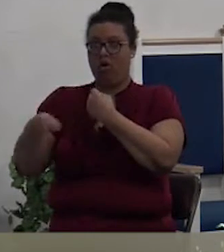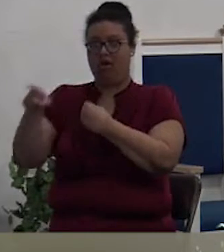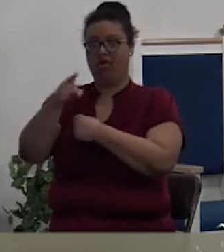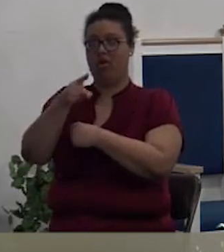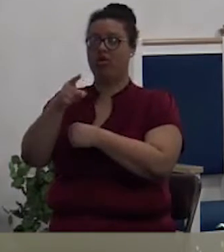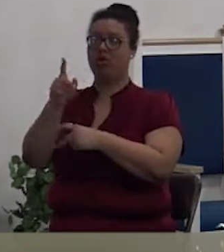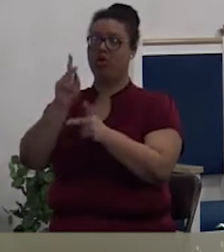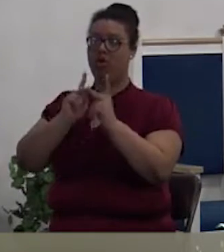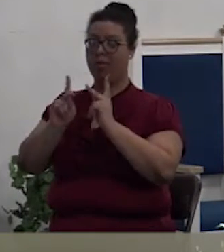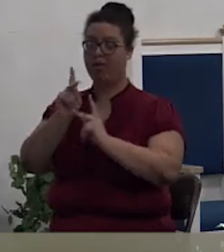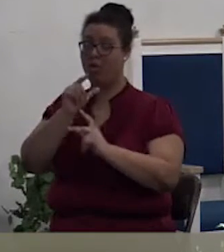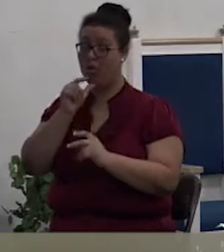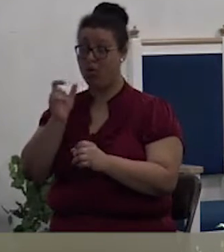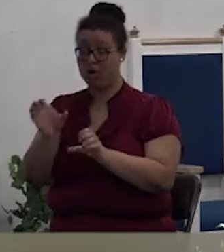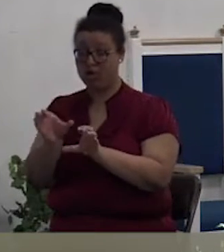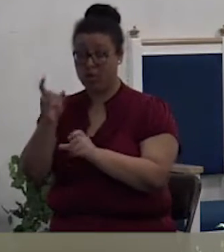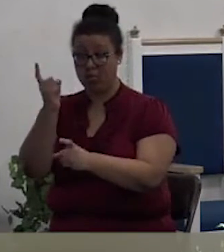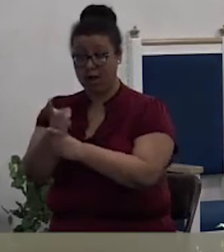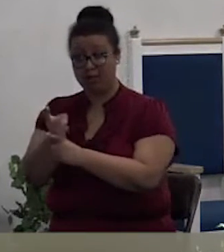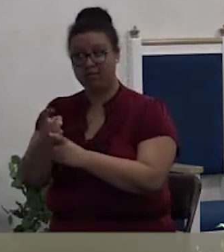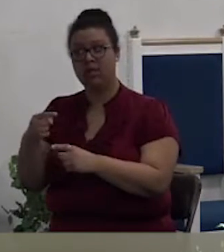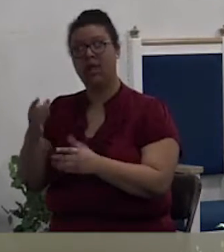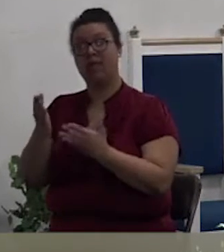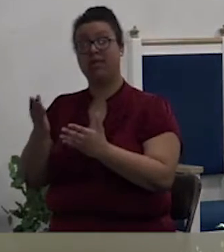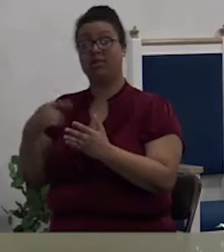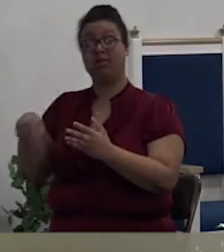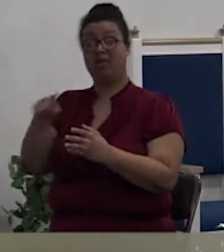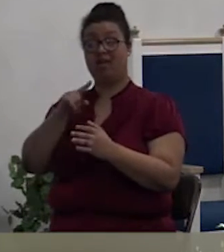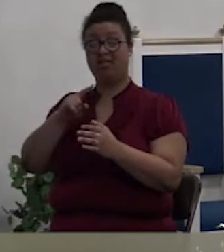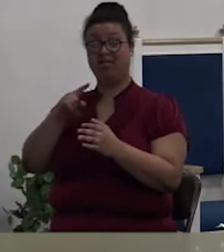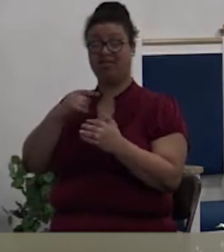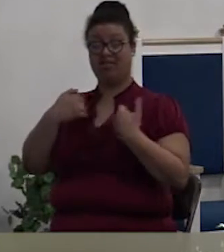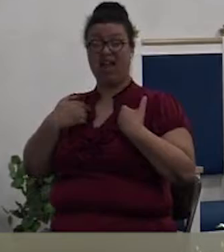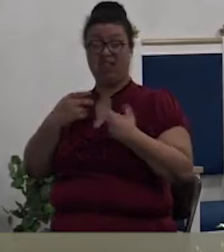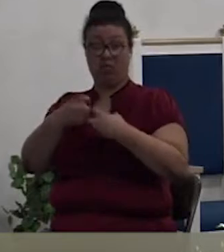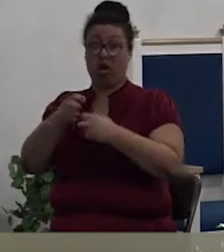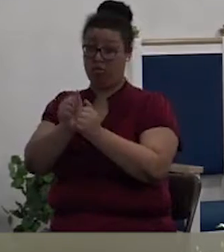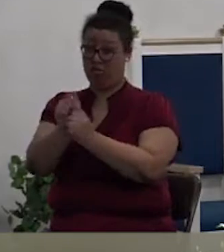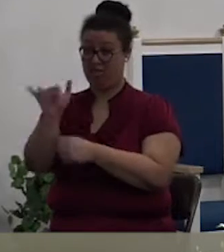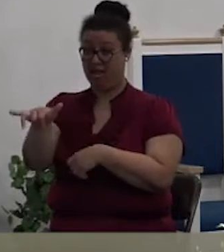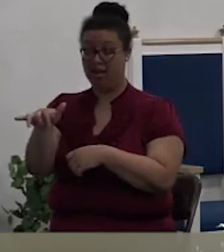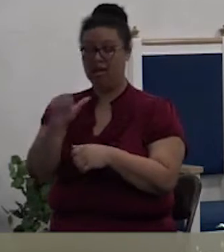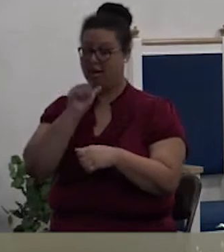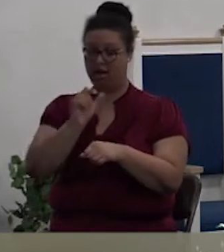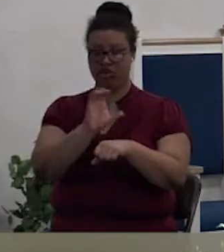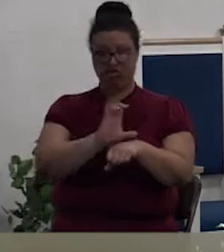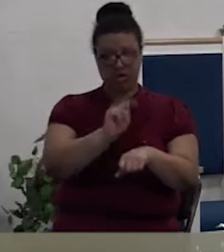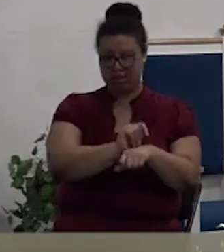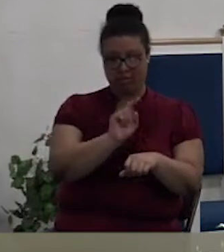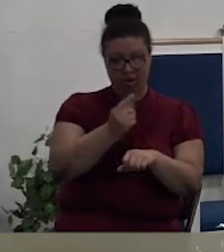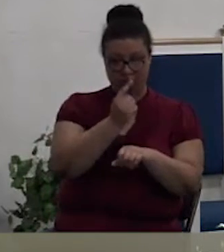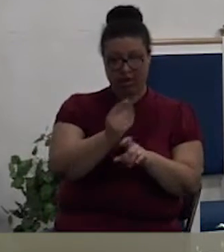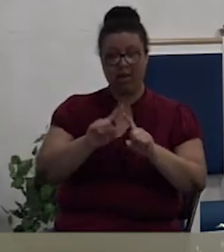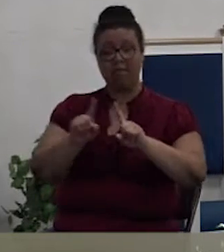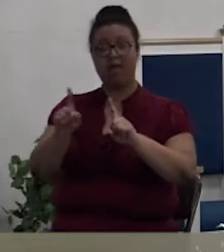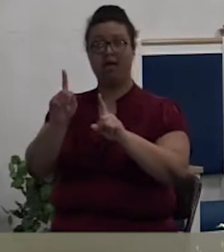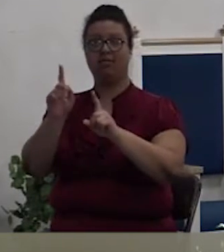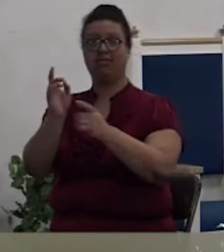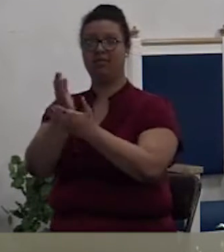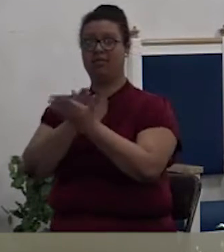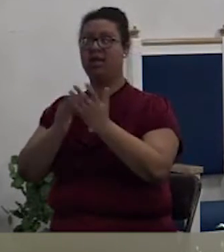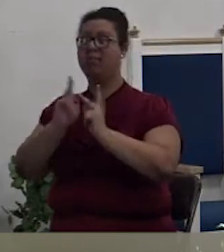right. And some of us have a problem with that. And I'm not talking about just Christ Temple. I'm talking about some folks that are saved, some folks that